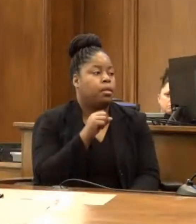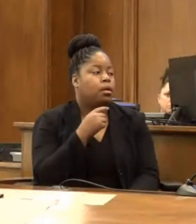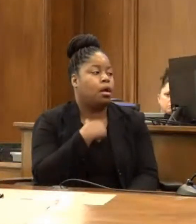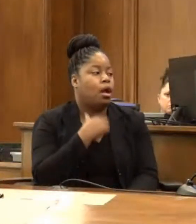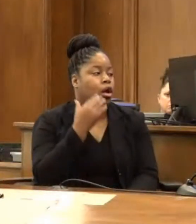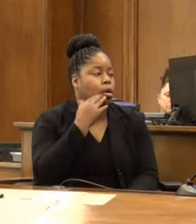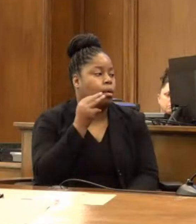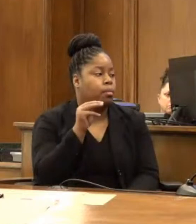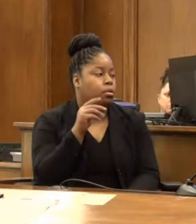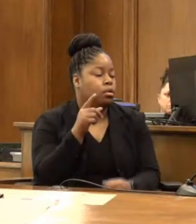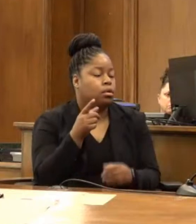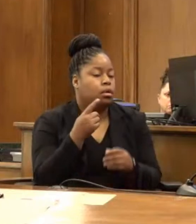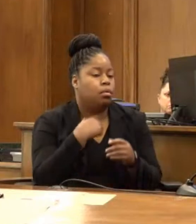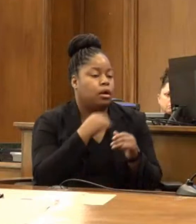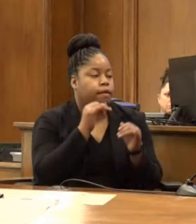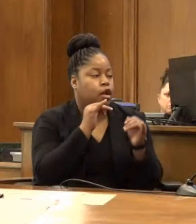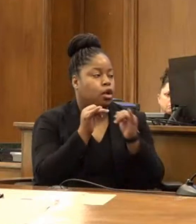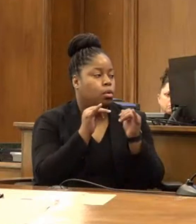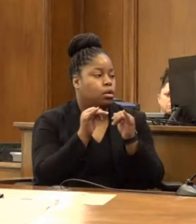Yes.